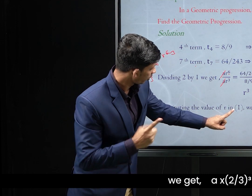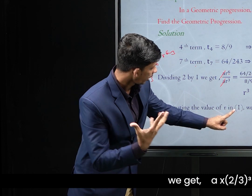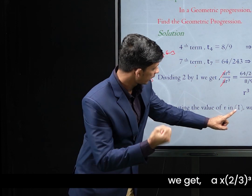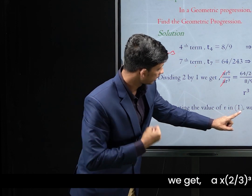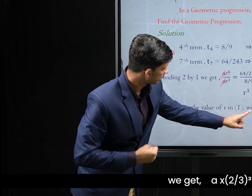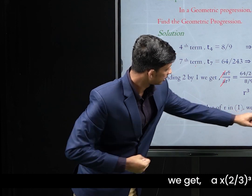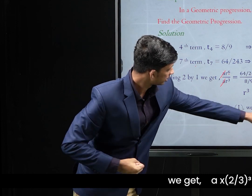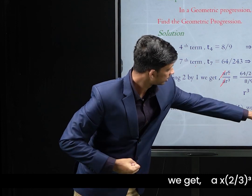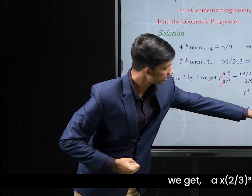9.